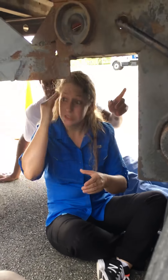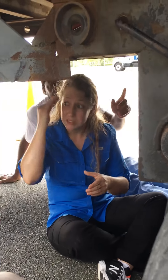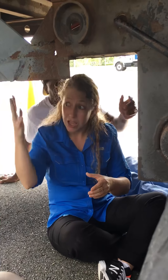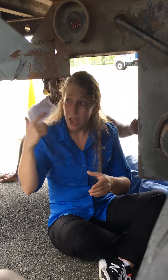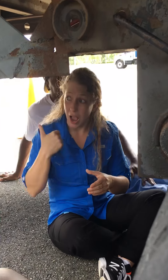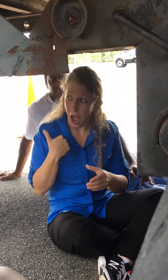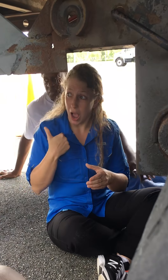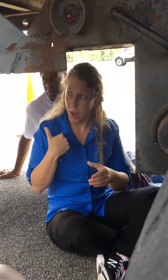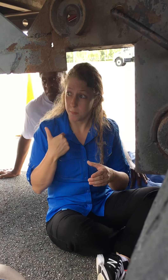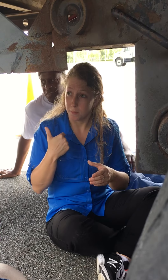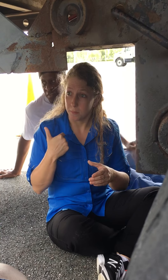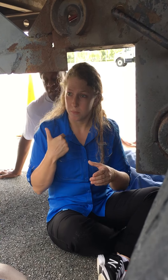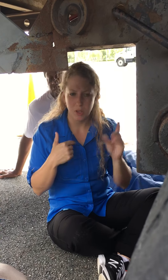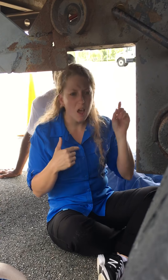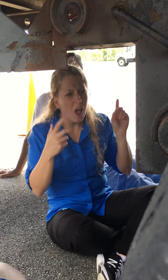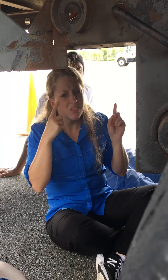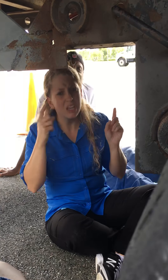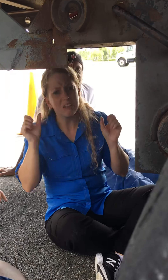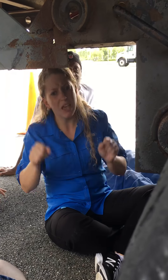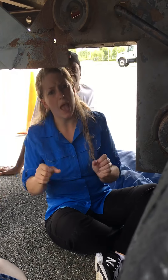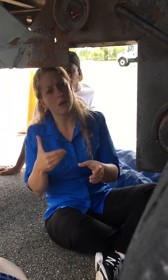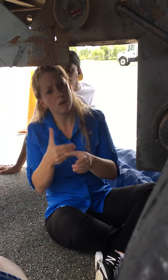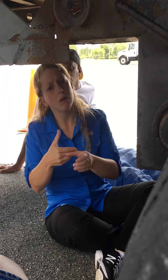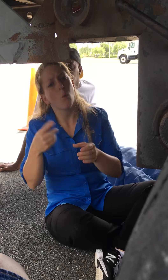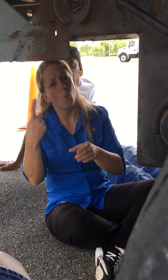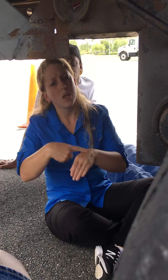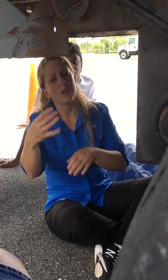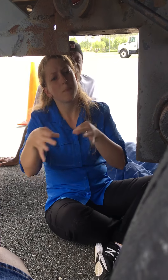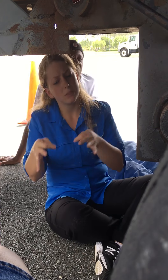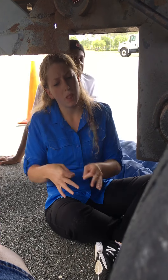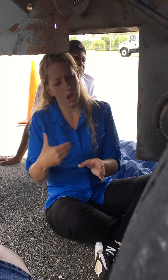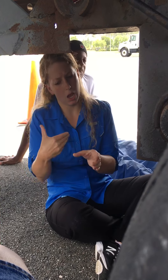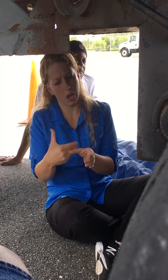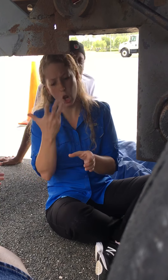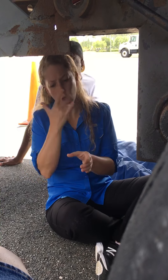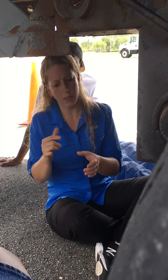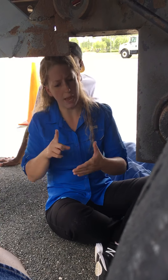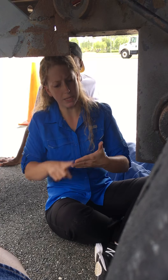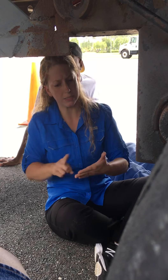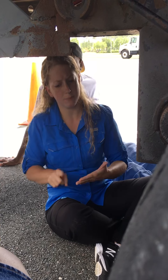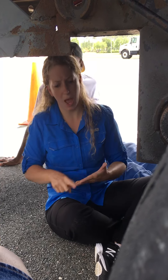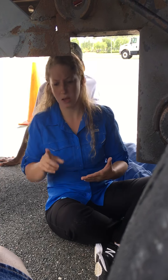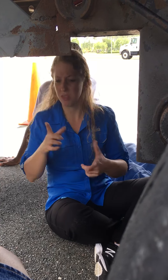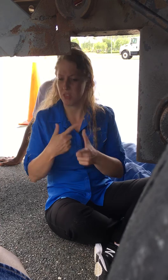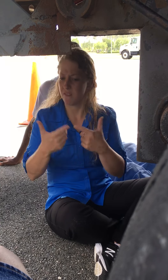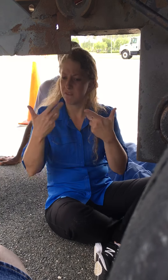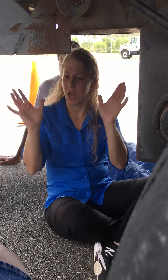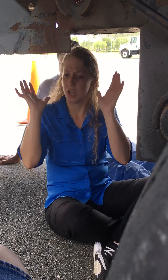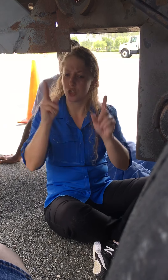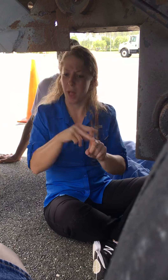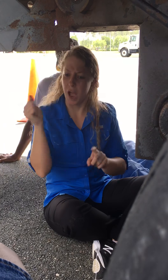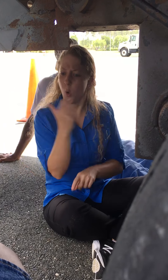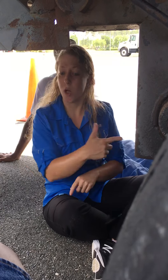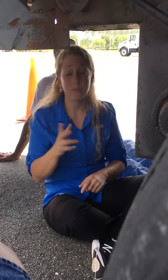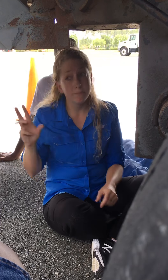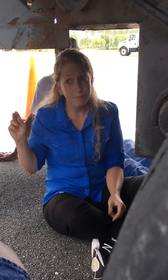don't. Okay. no. Okay. But I mean, if I'm talking about this set of bud wheels, like if I'm talking about the tires, I'm